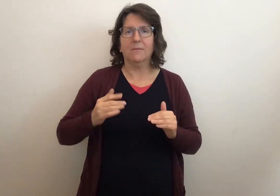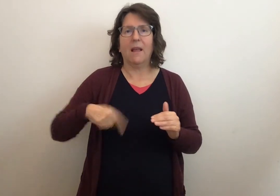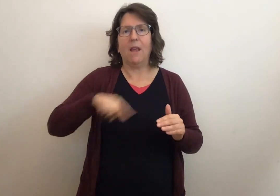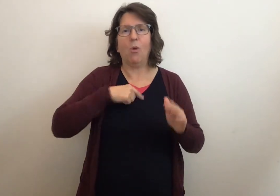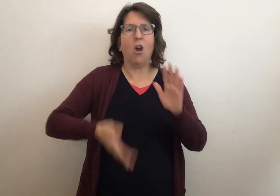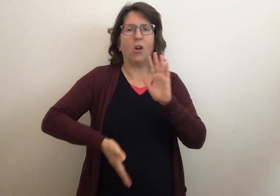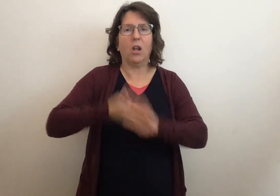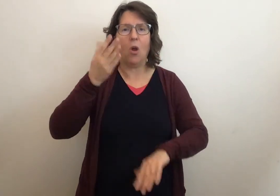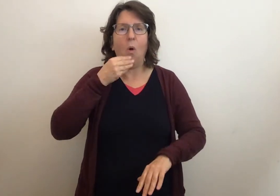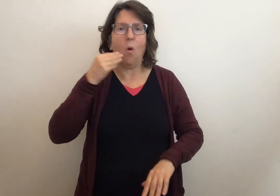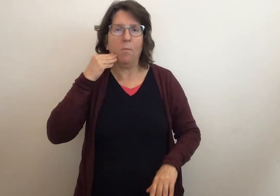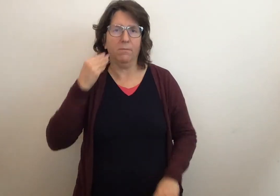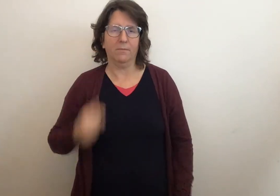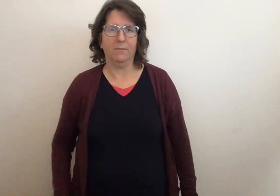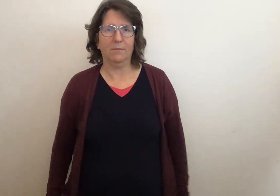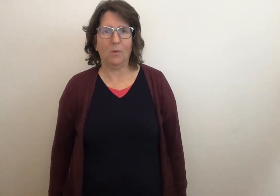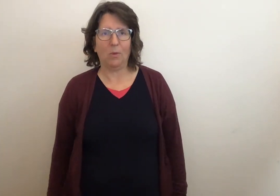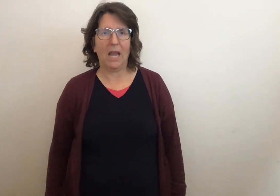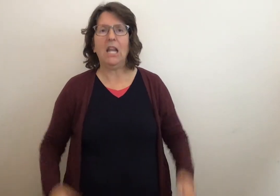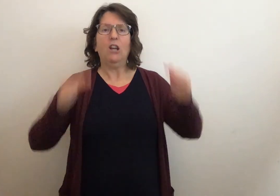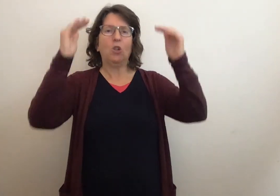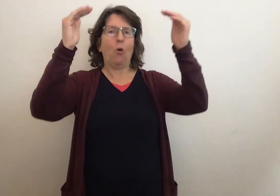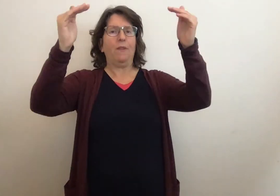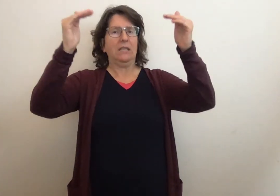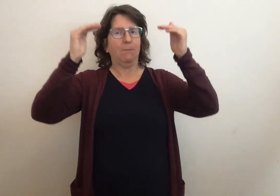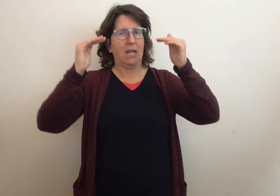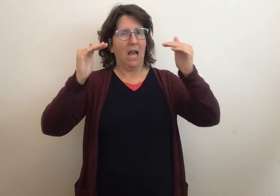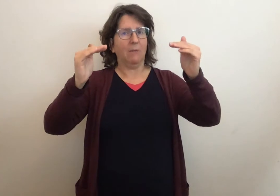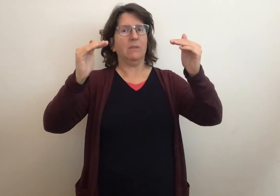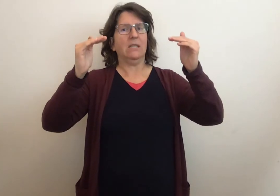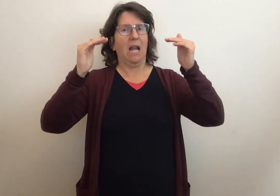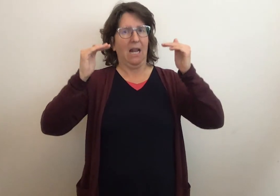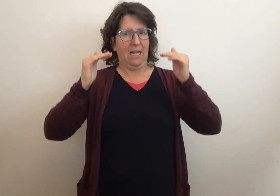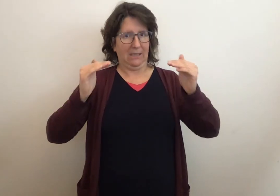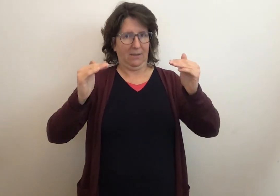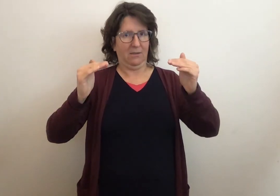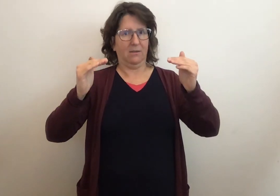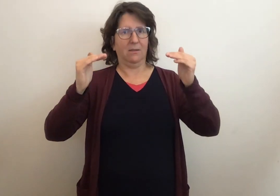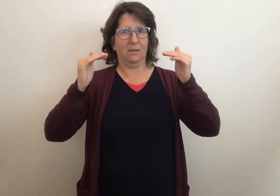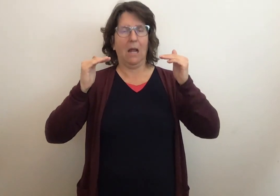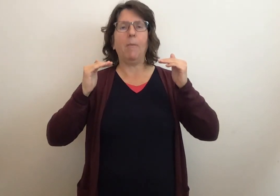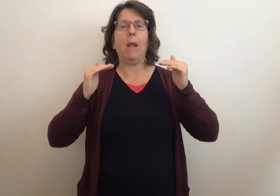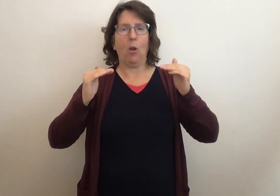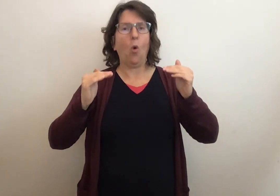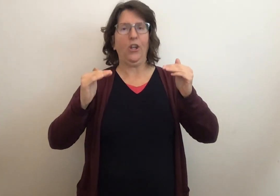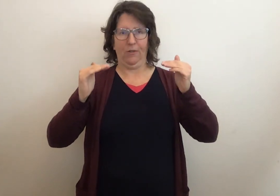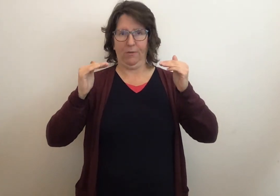And then we're all going to go home. Okay? So this becomes a list an order. There's